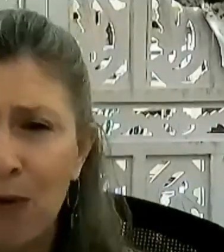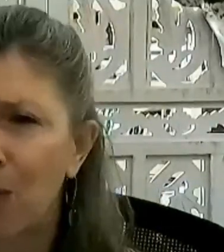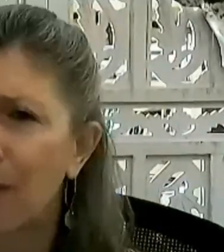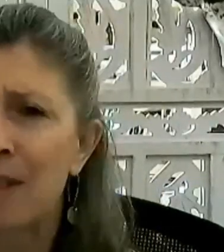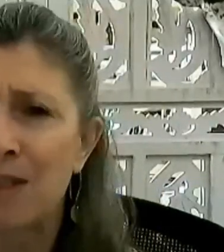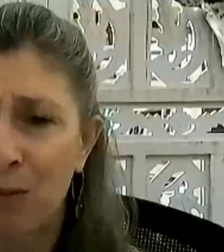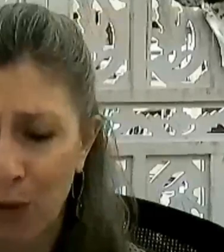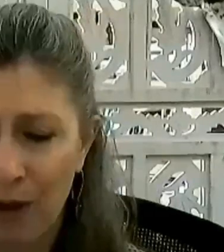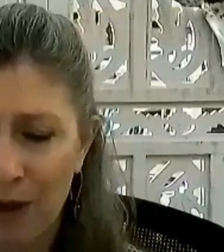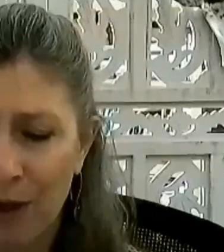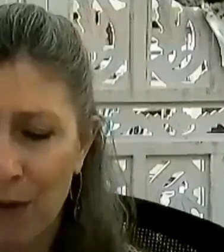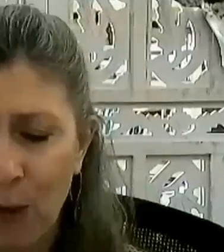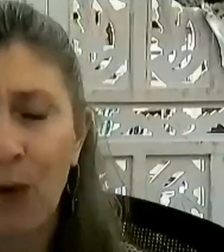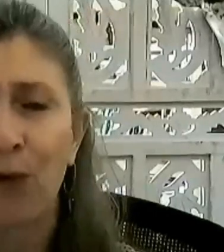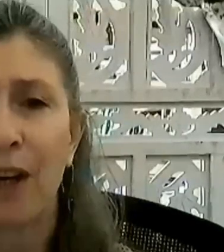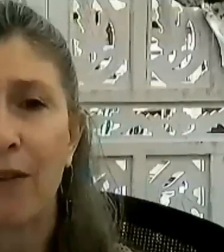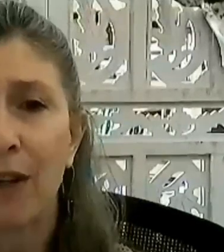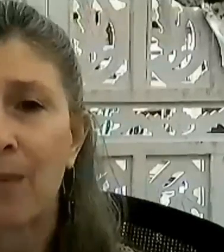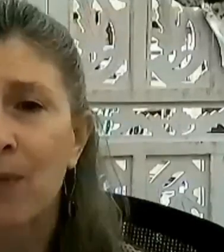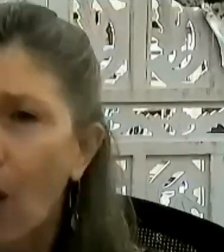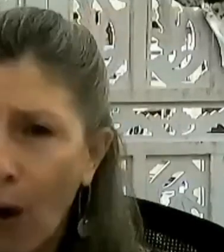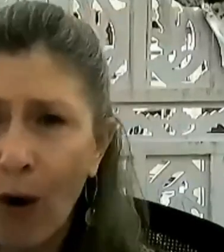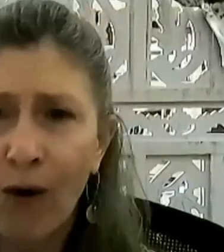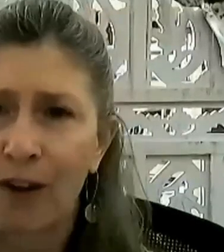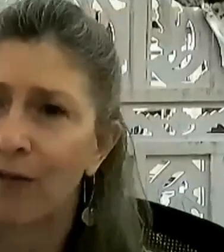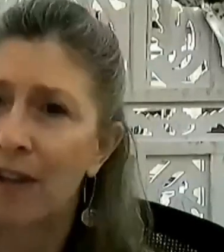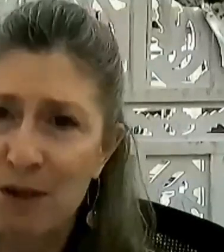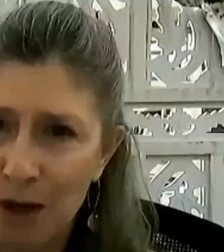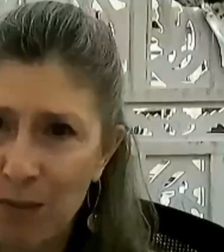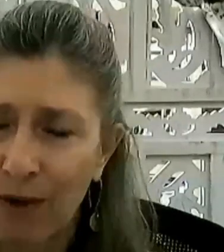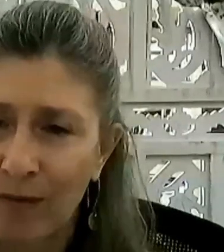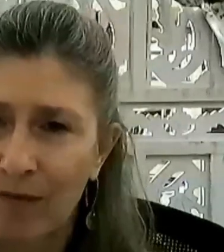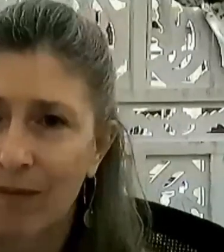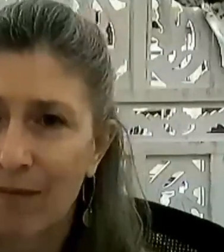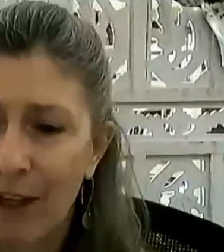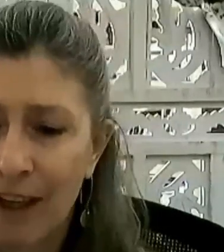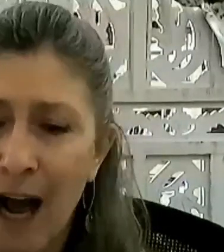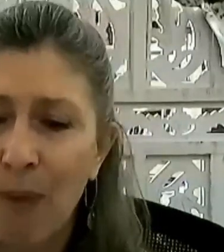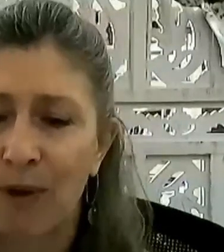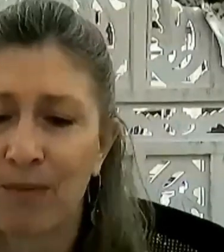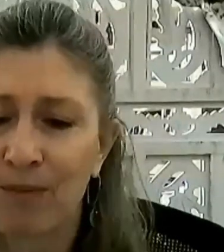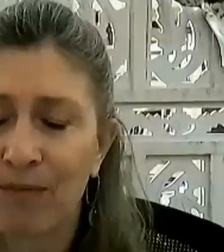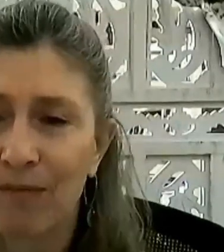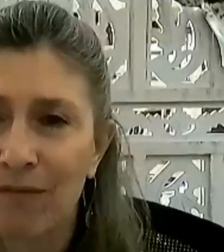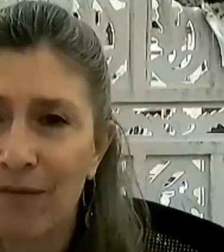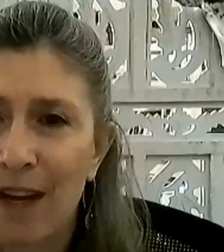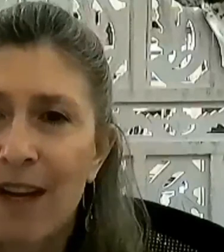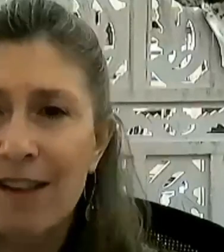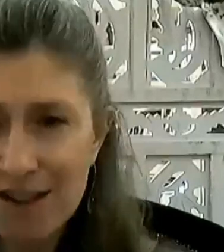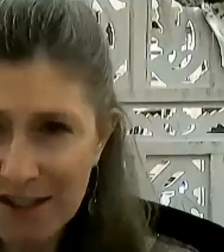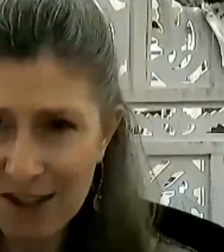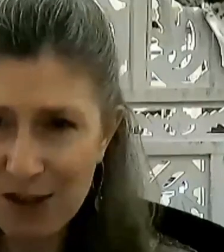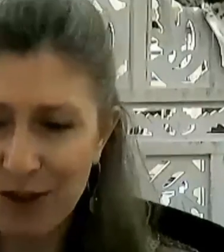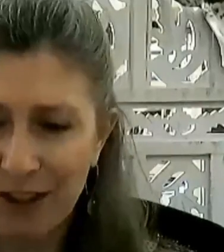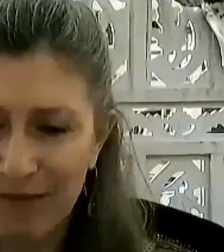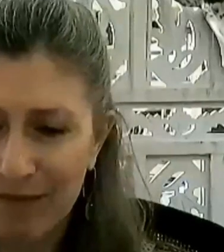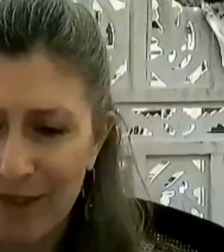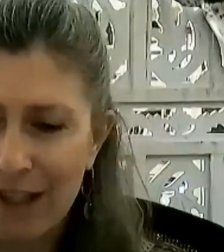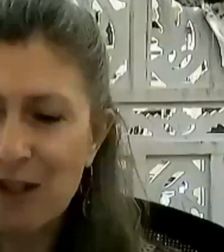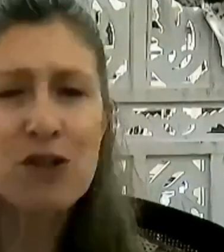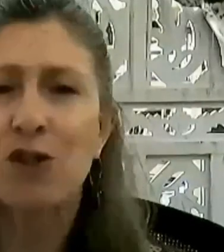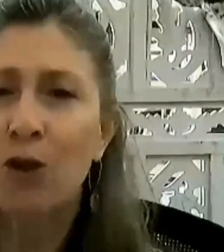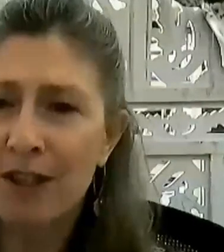your overwhelming support for wolf recovery. All of these people made it happen. This is